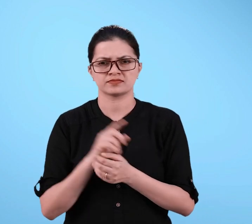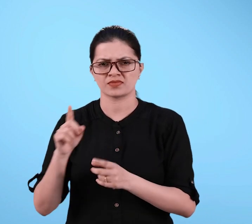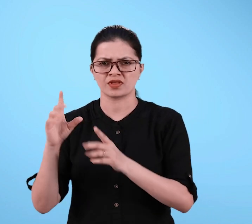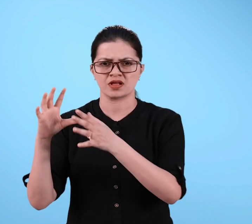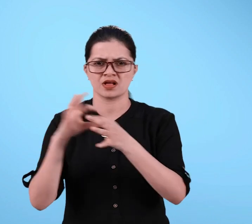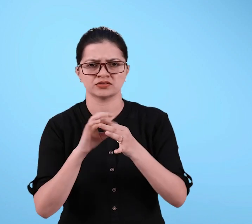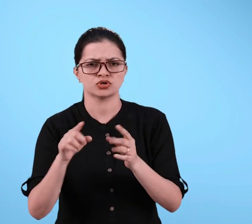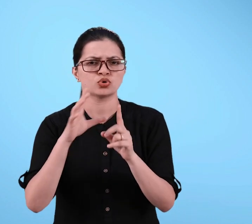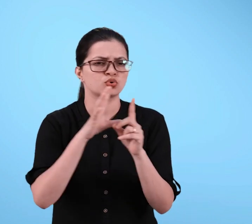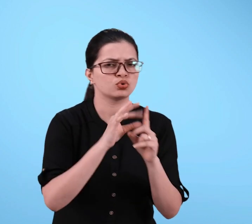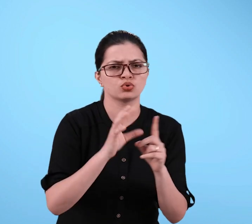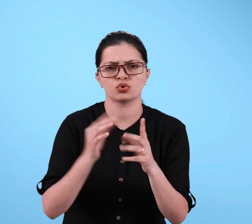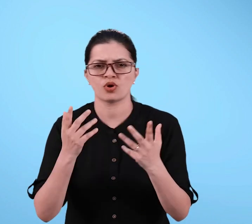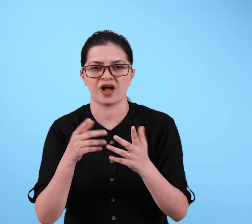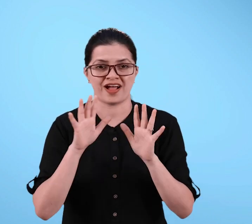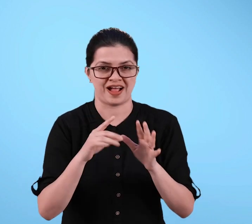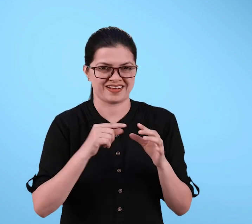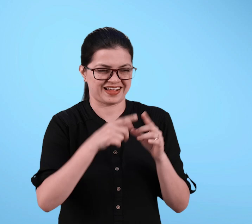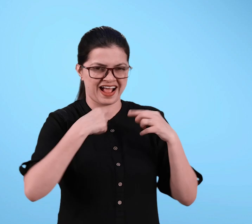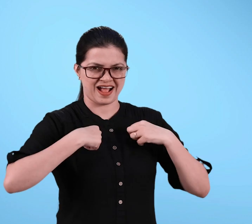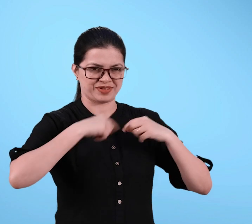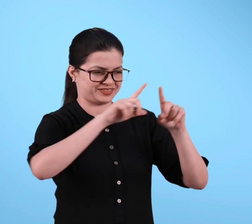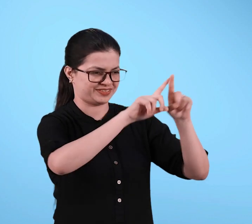Pull out 6 to 8 yarns from the fabric.